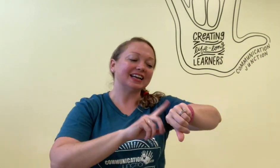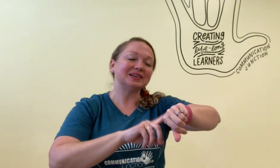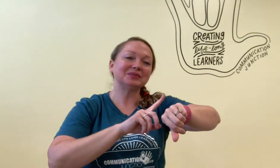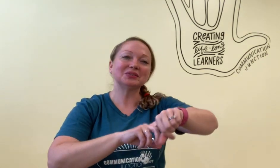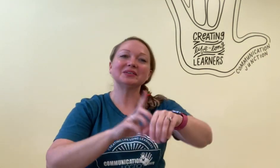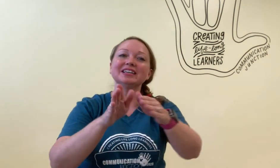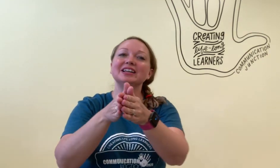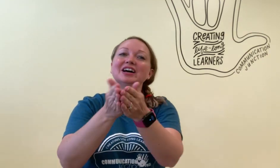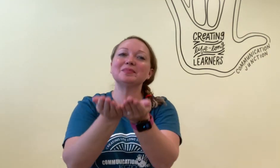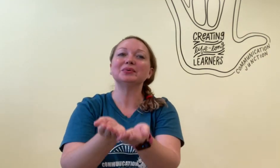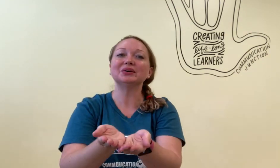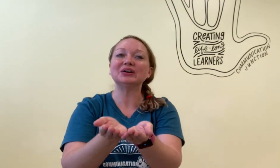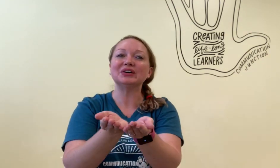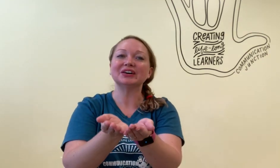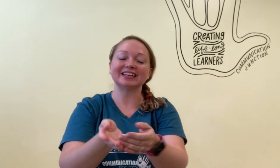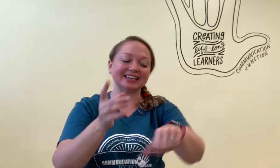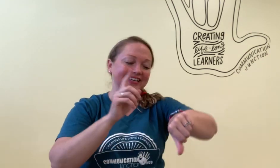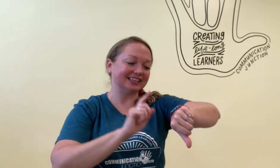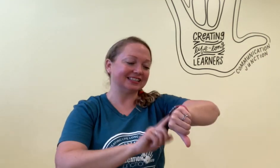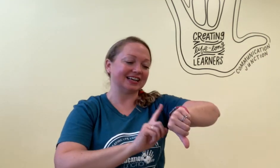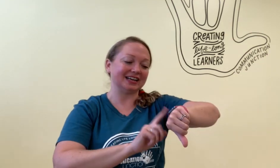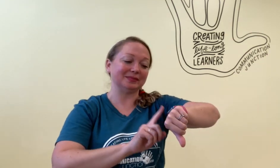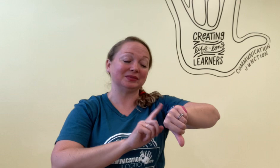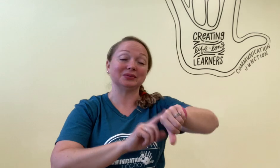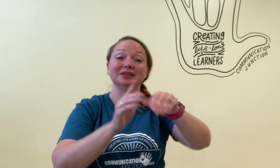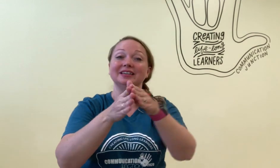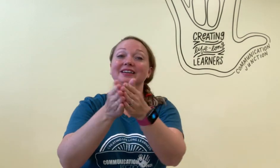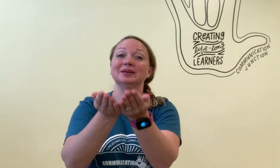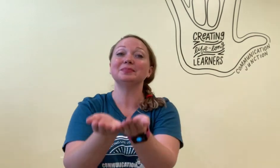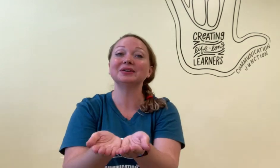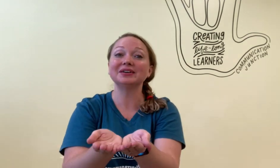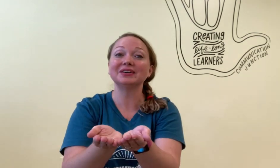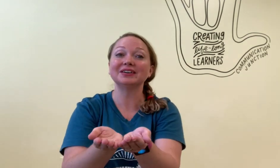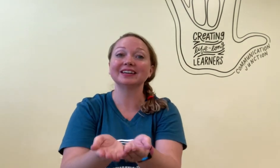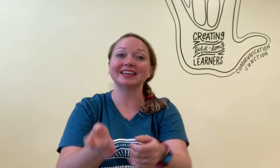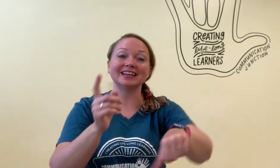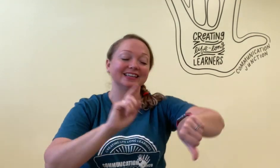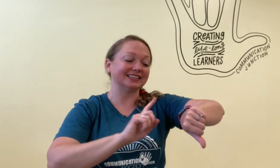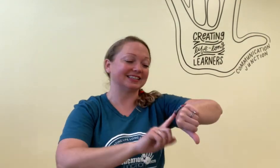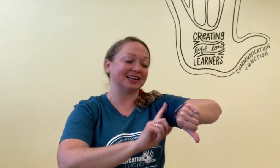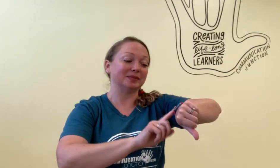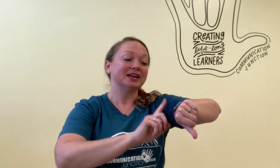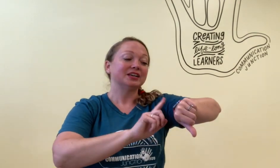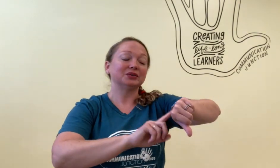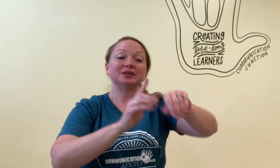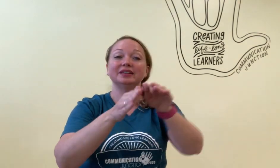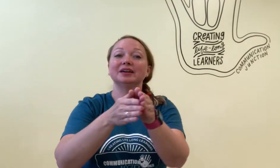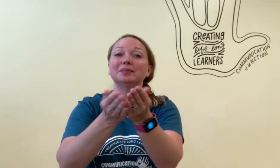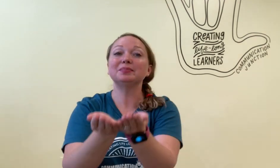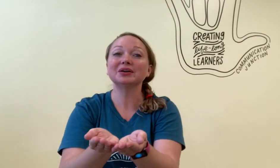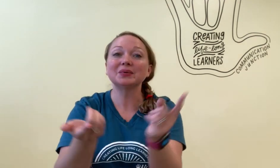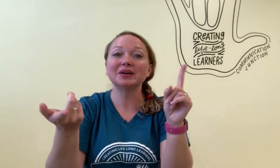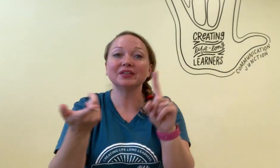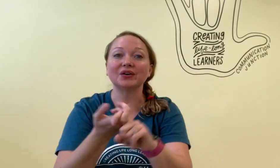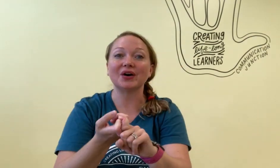to read a book. It is time to read a book. It is time to read a book with all